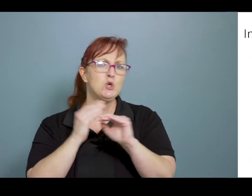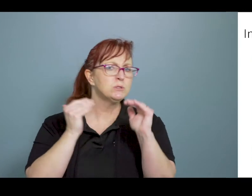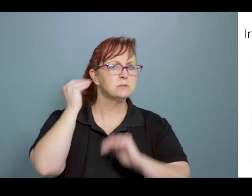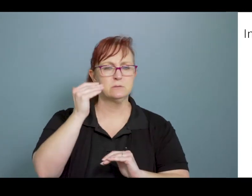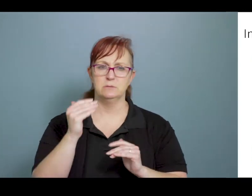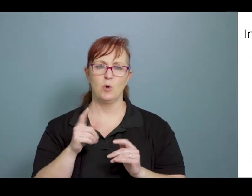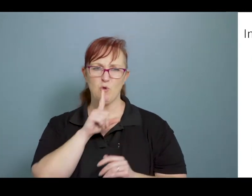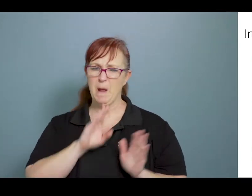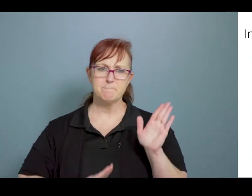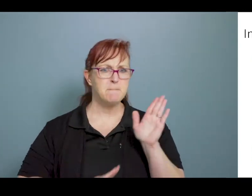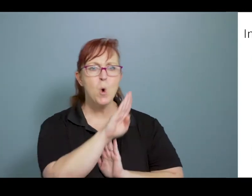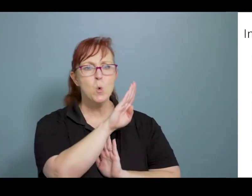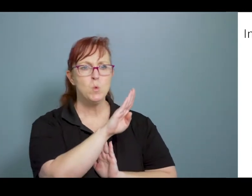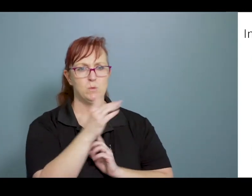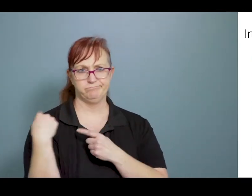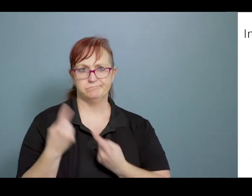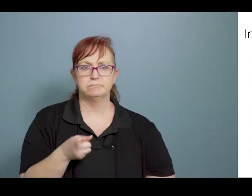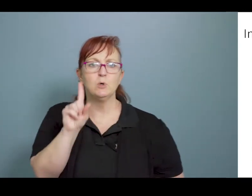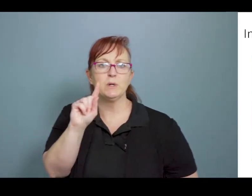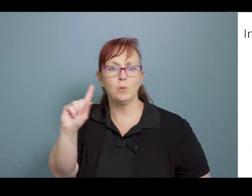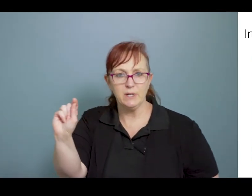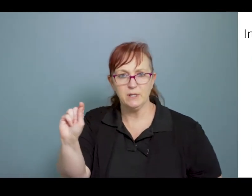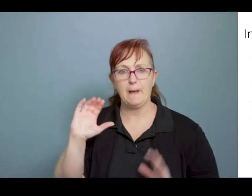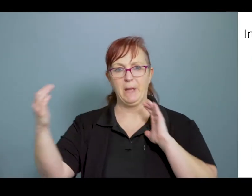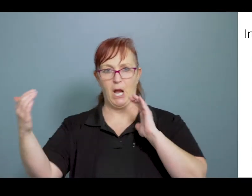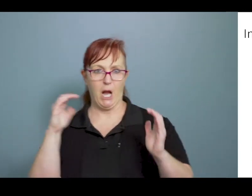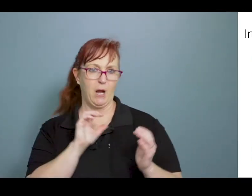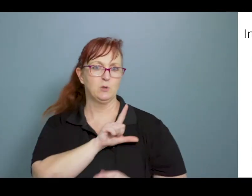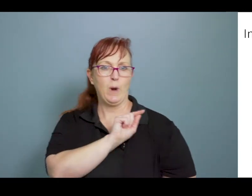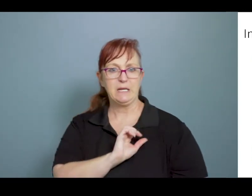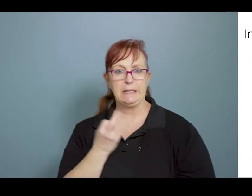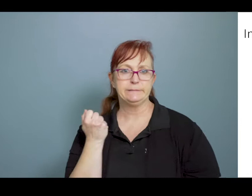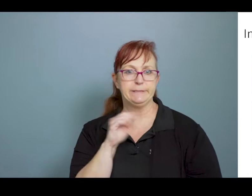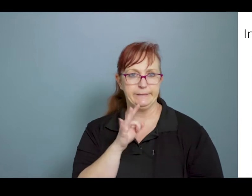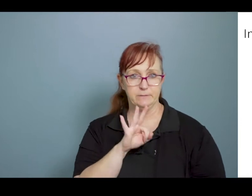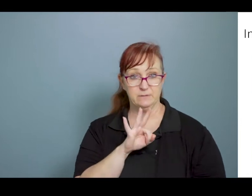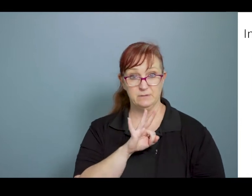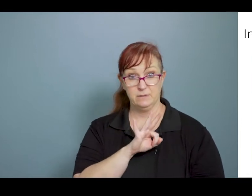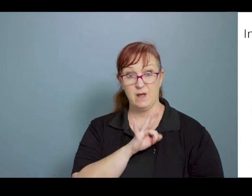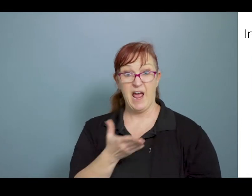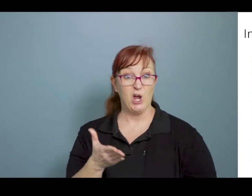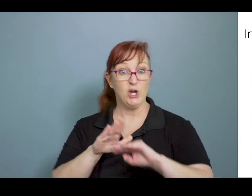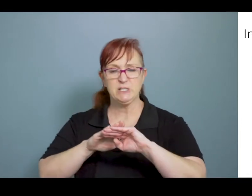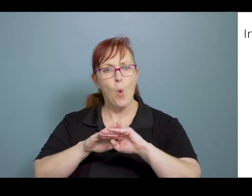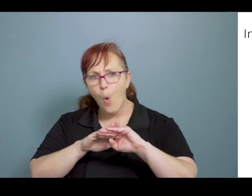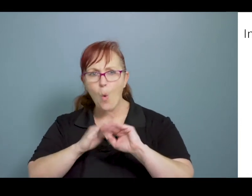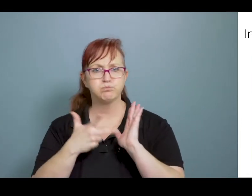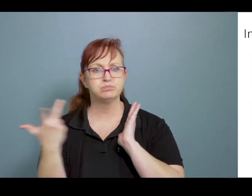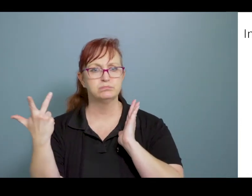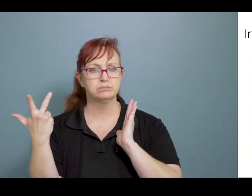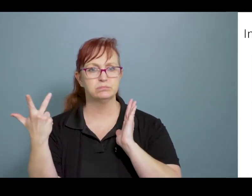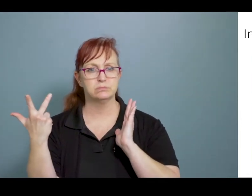2019, people experiencing anxiety symptoms has increased threefold.